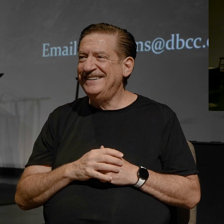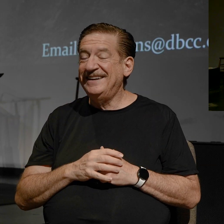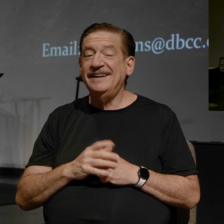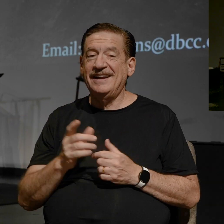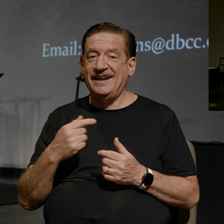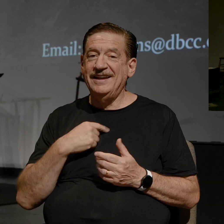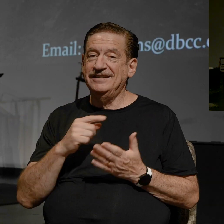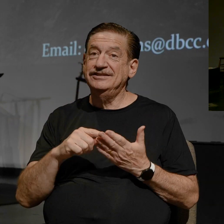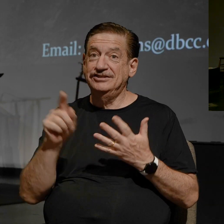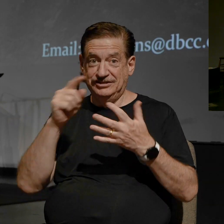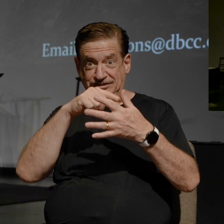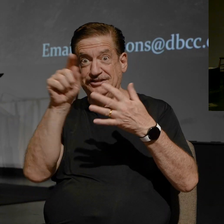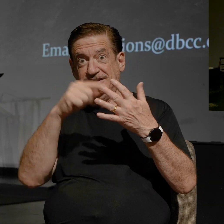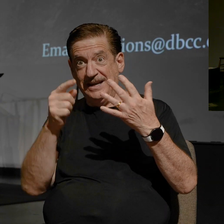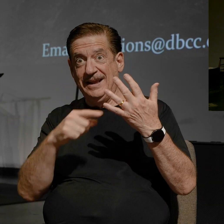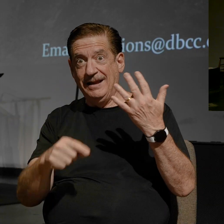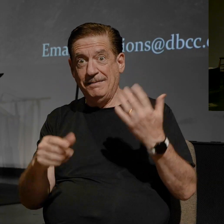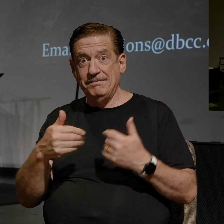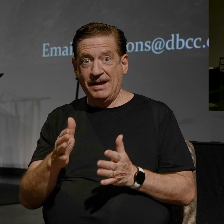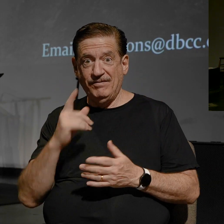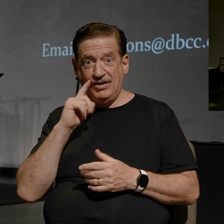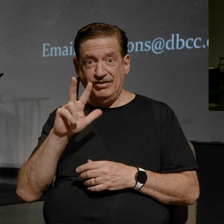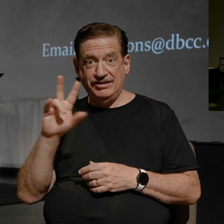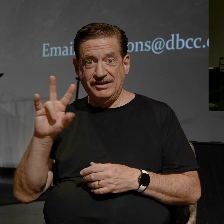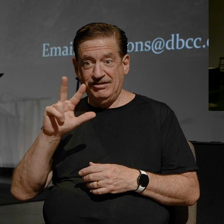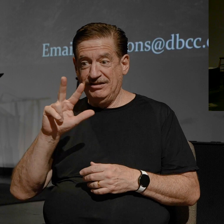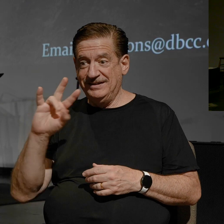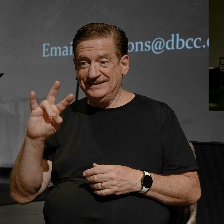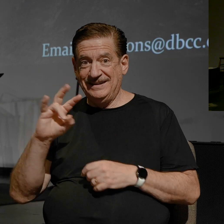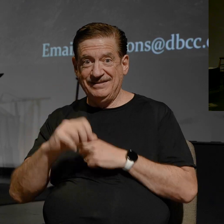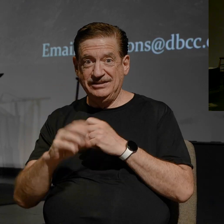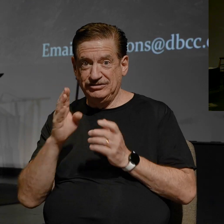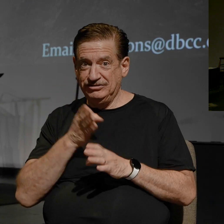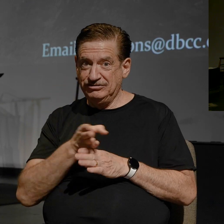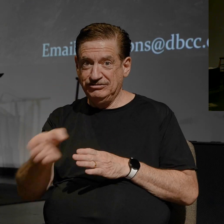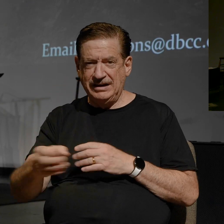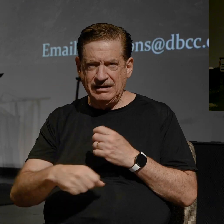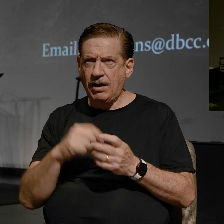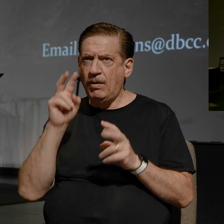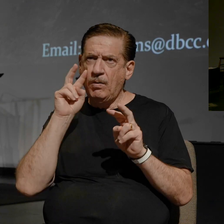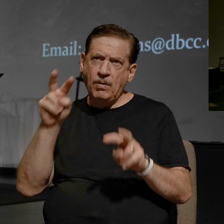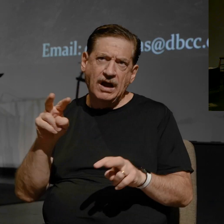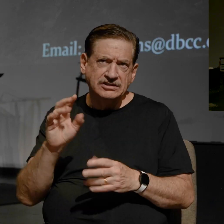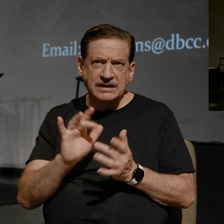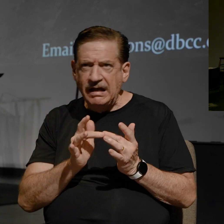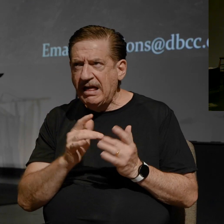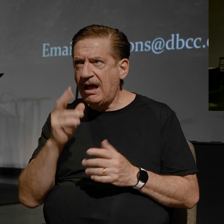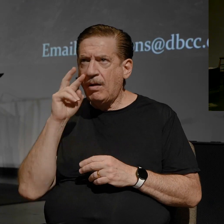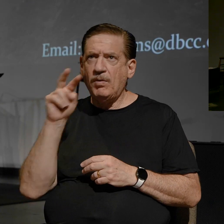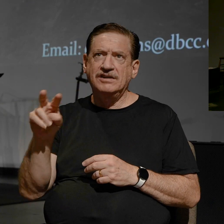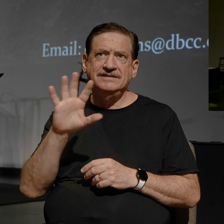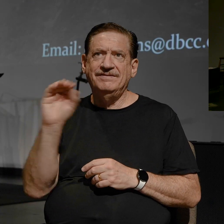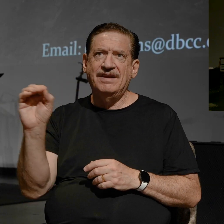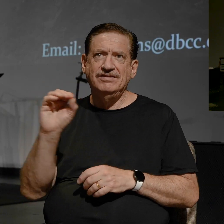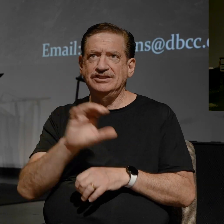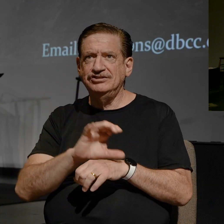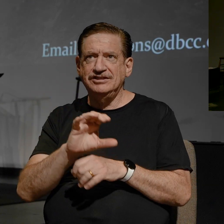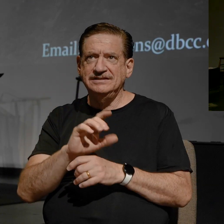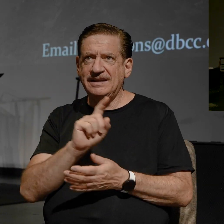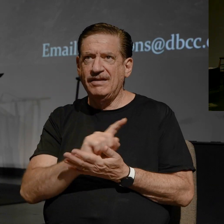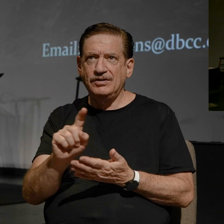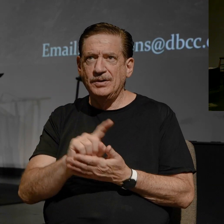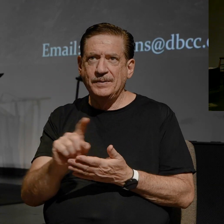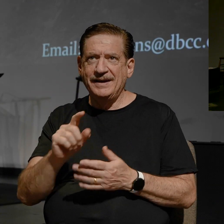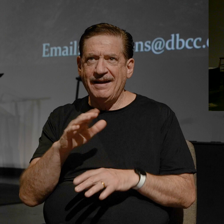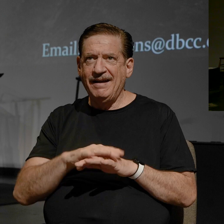I've checked the boxes for 37 straight years. I've taken every Bible. I've watched online. I watch 50 churches a week online.